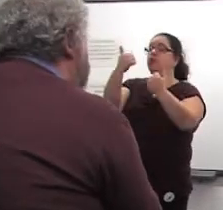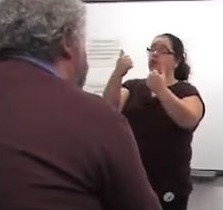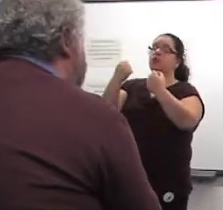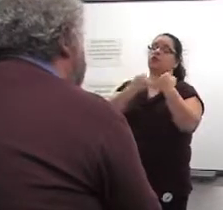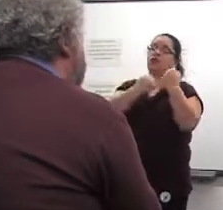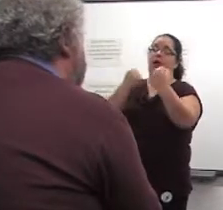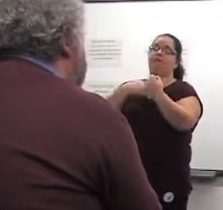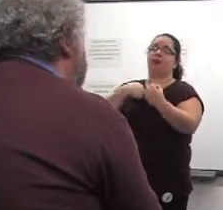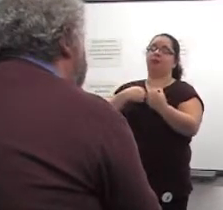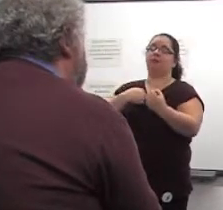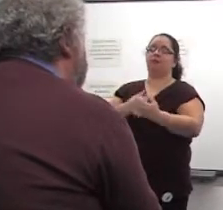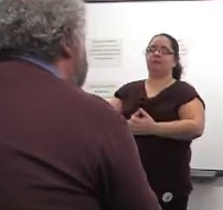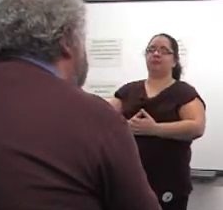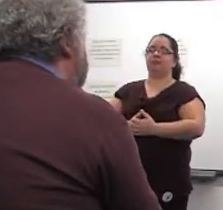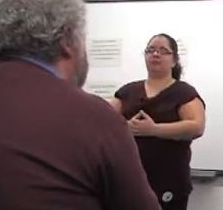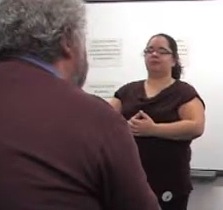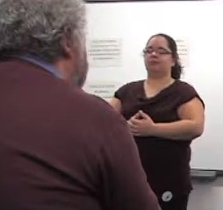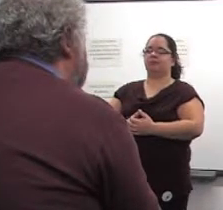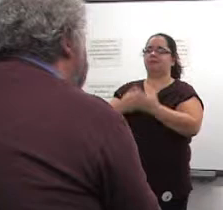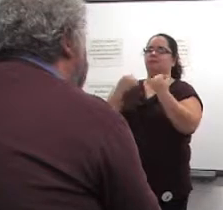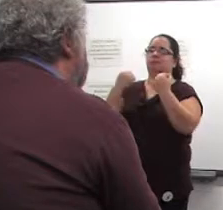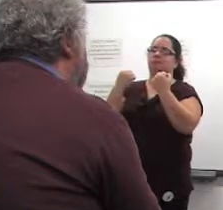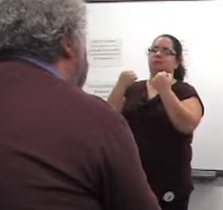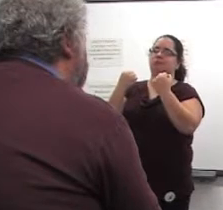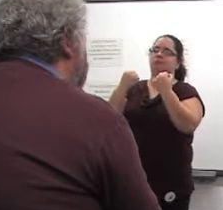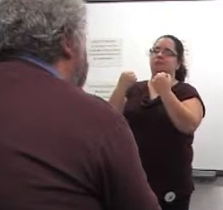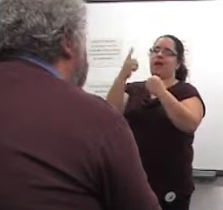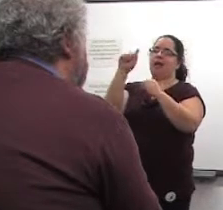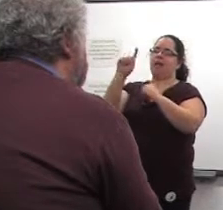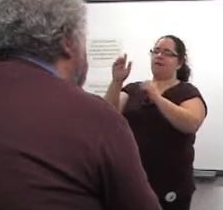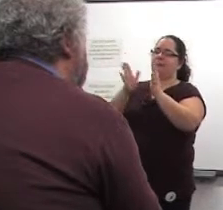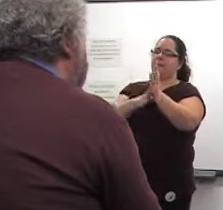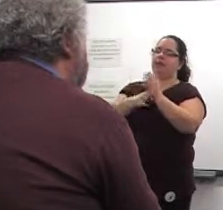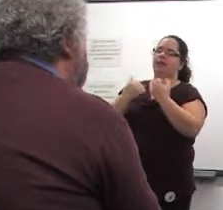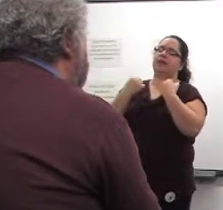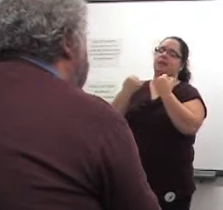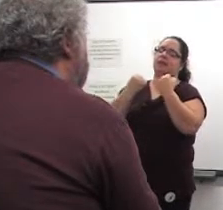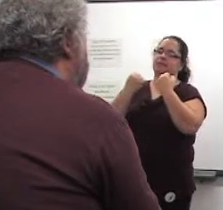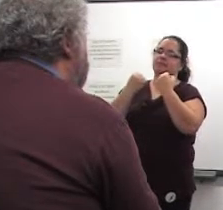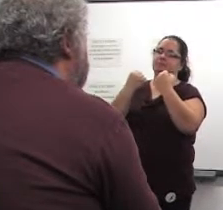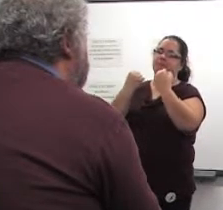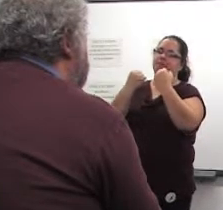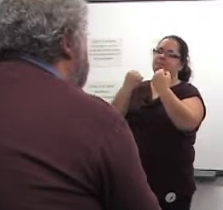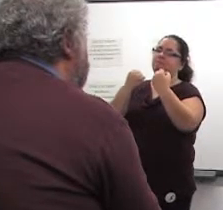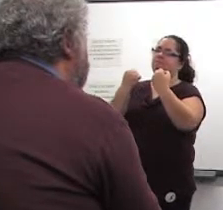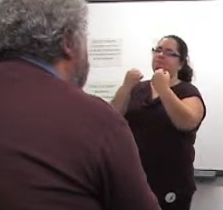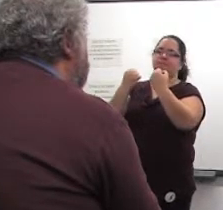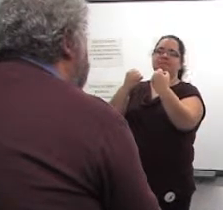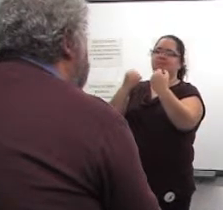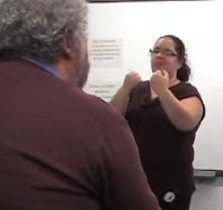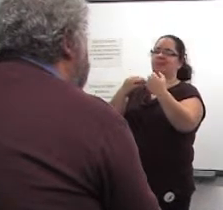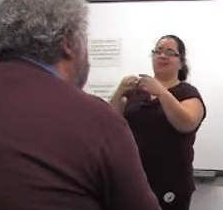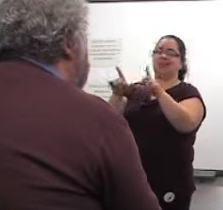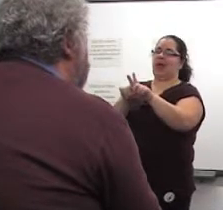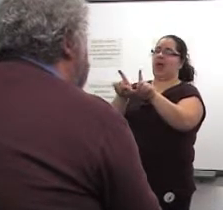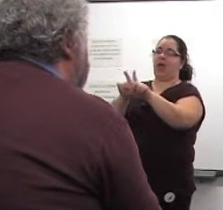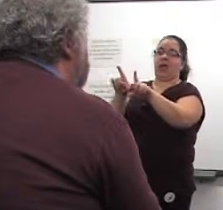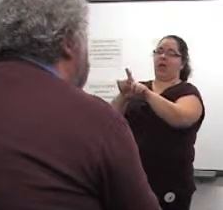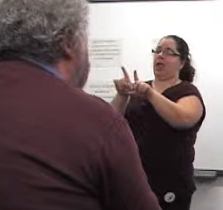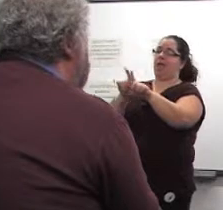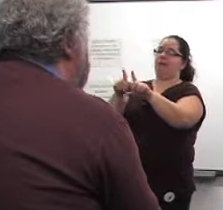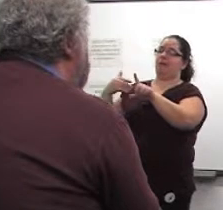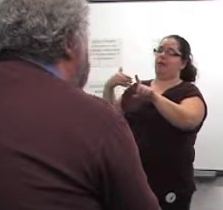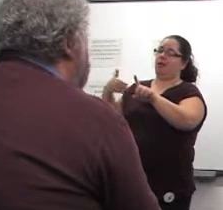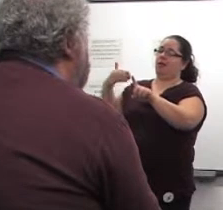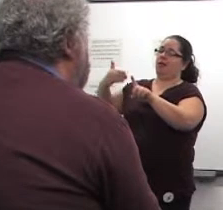driver. He settled into the rhythm of those 11 minutes of time, like every one of those 1,000 mornings